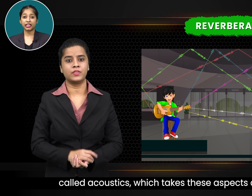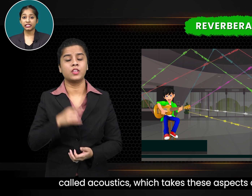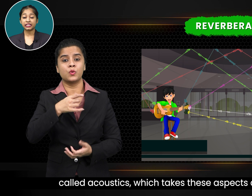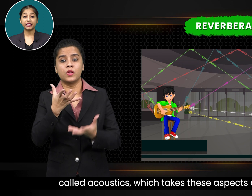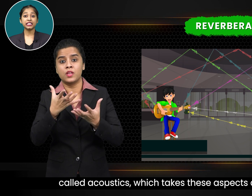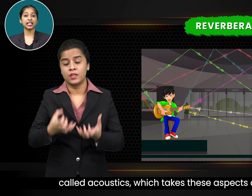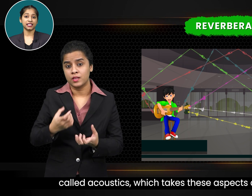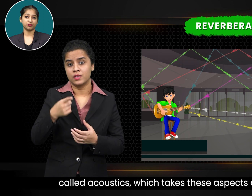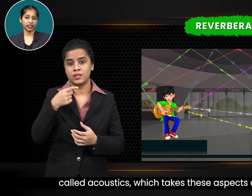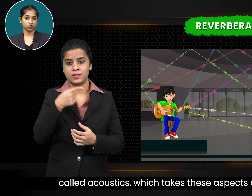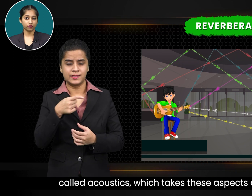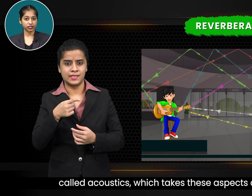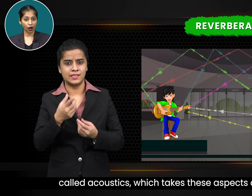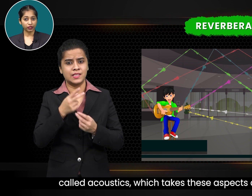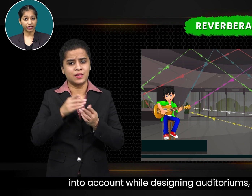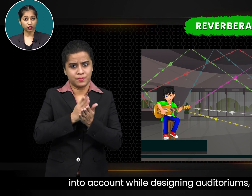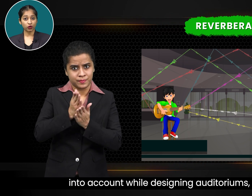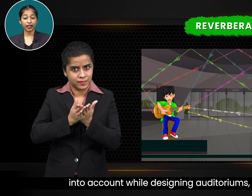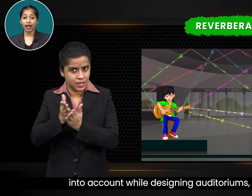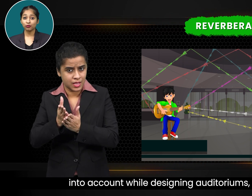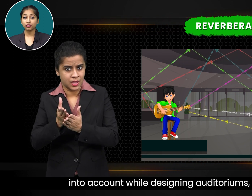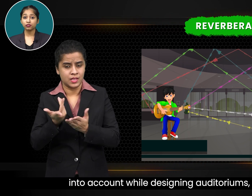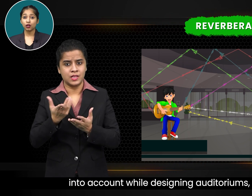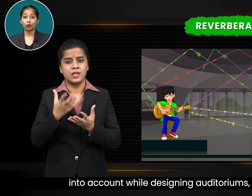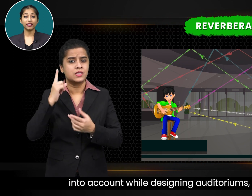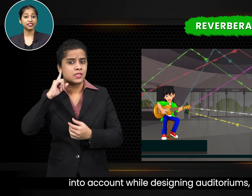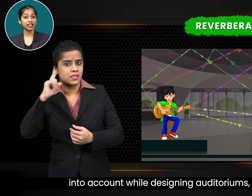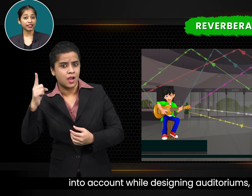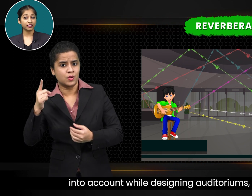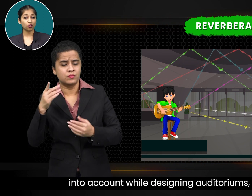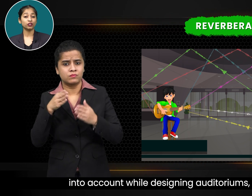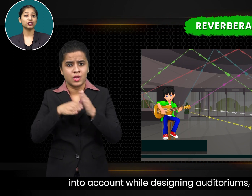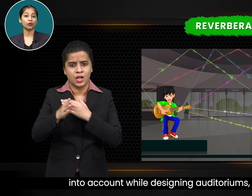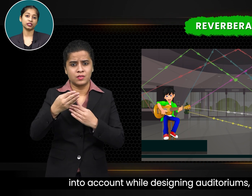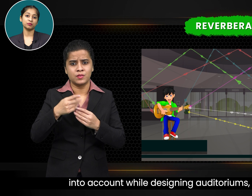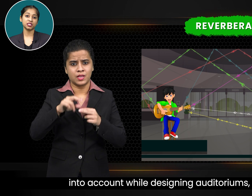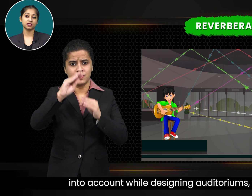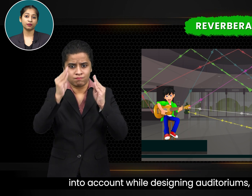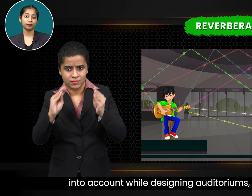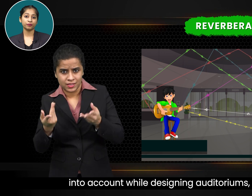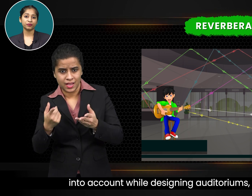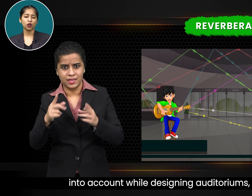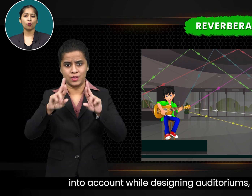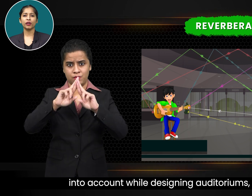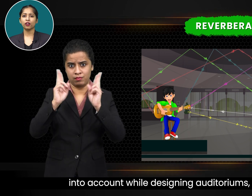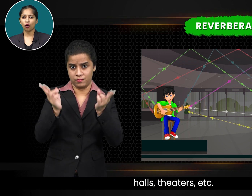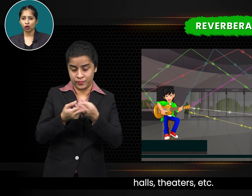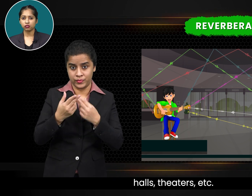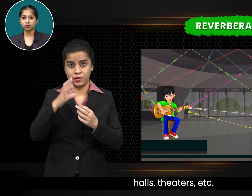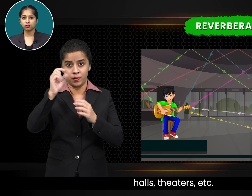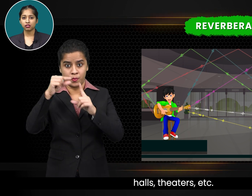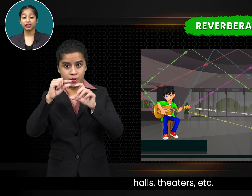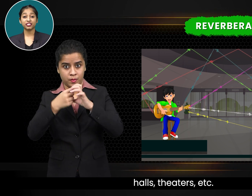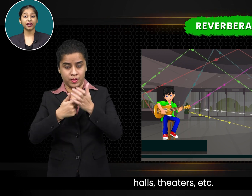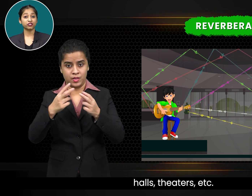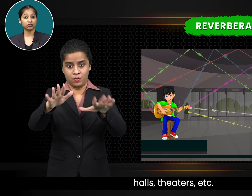which takes these aspects of sound into account while designing auditoriums, opera